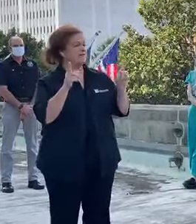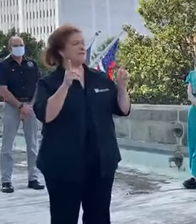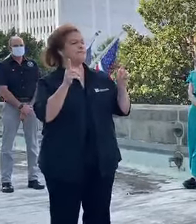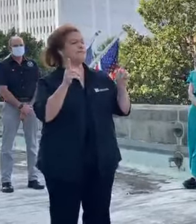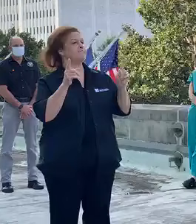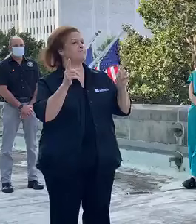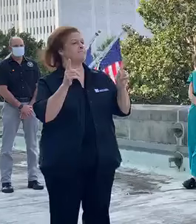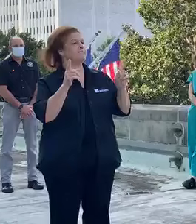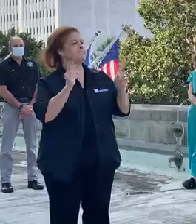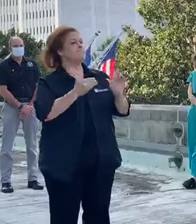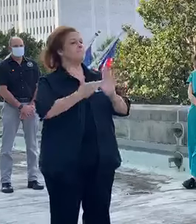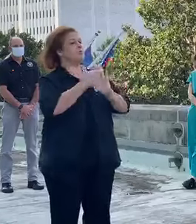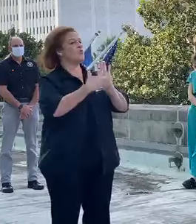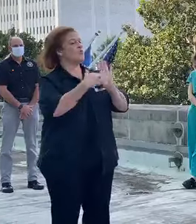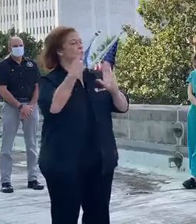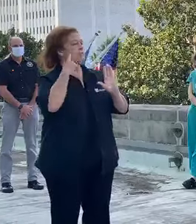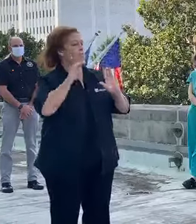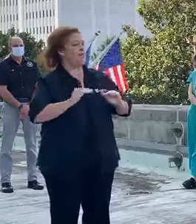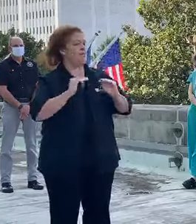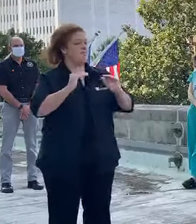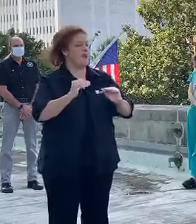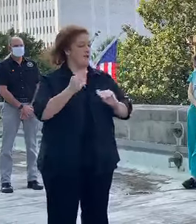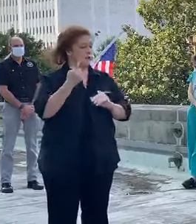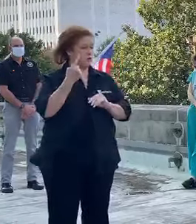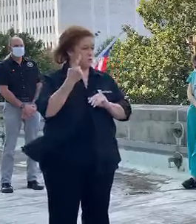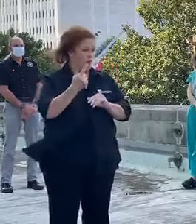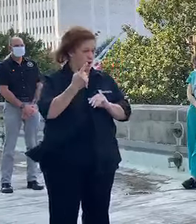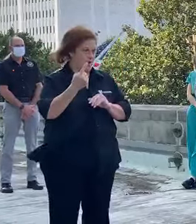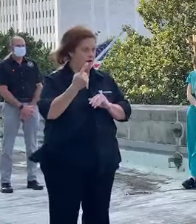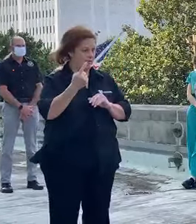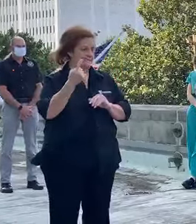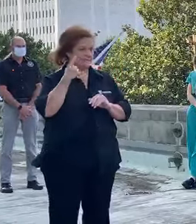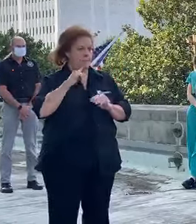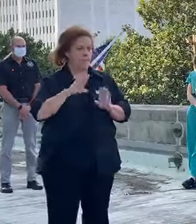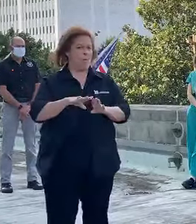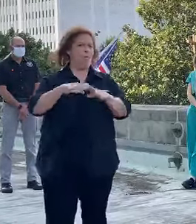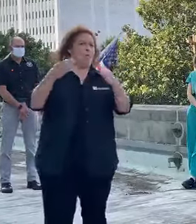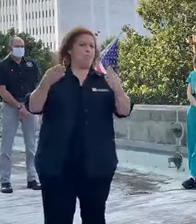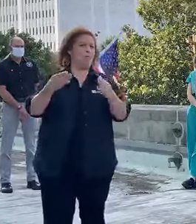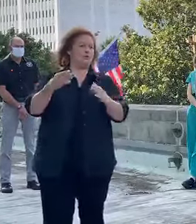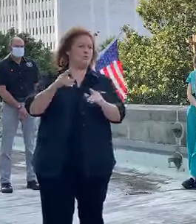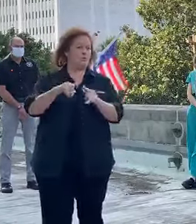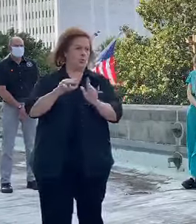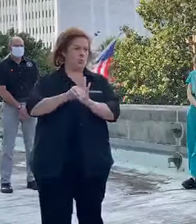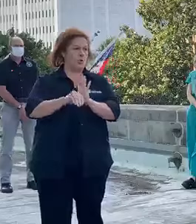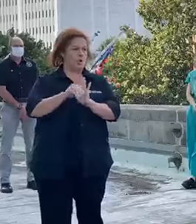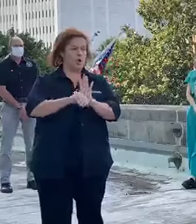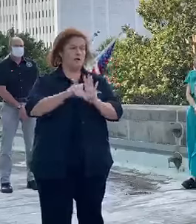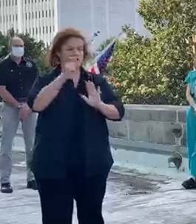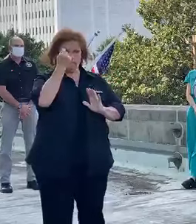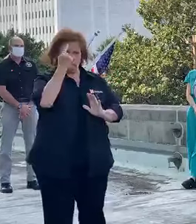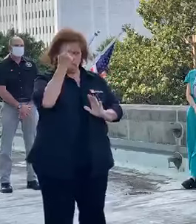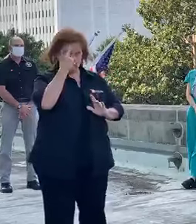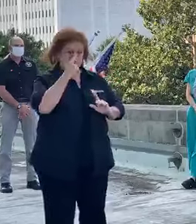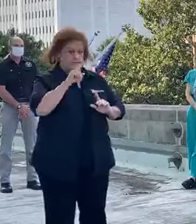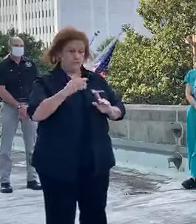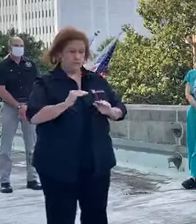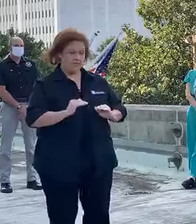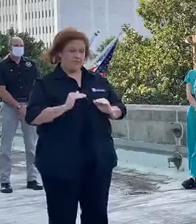guidelines for Phase 1 of reopening the City of New Orleans, again in a phased